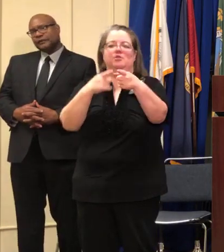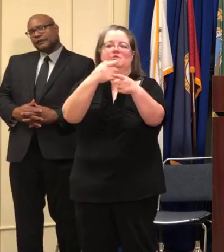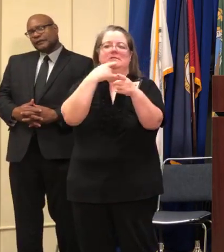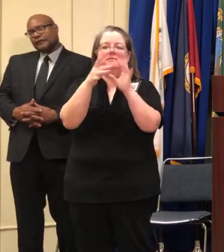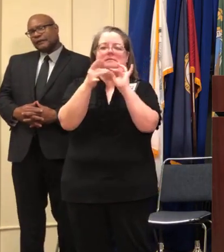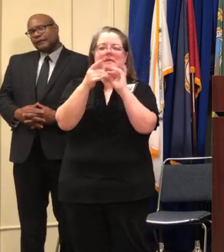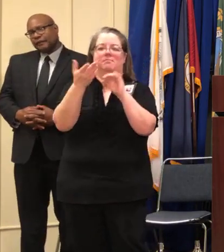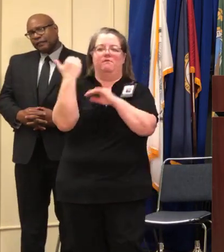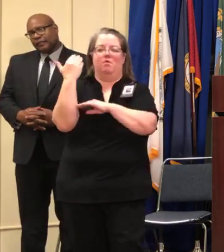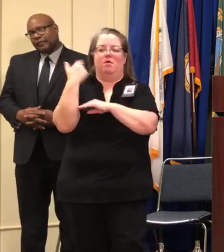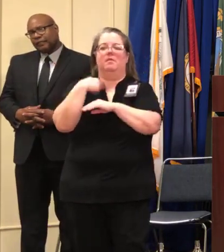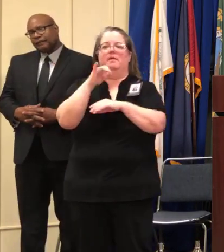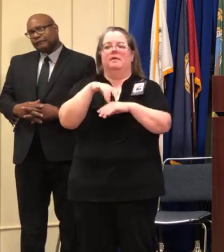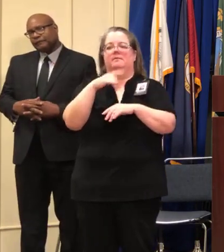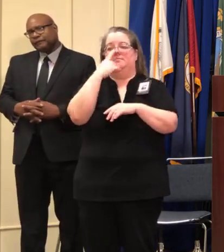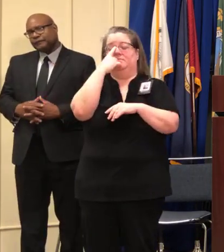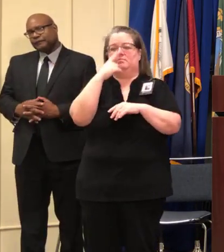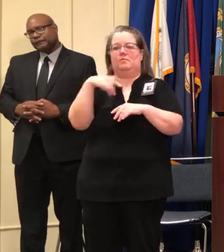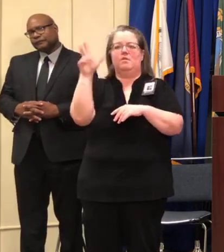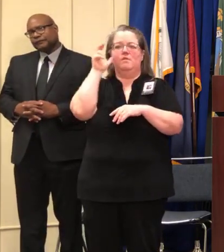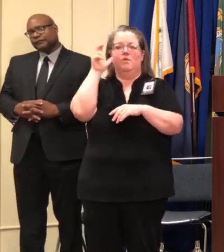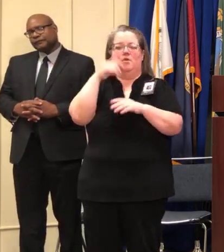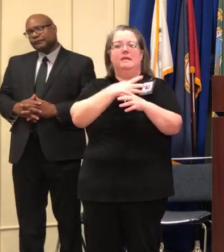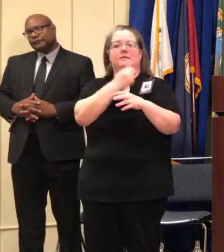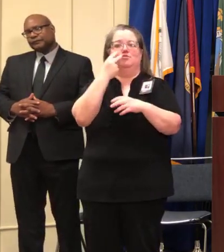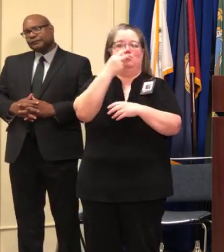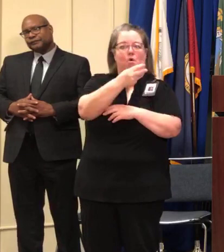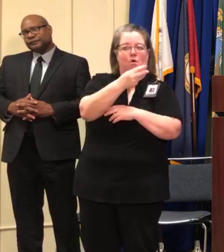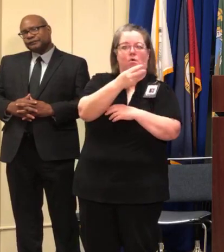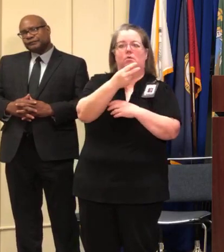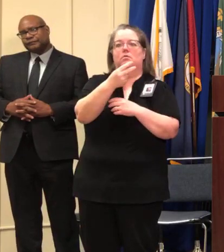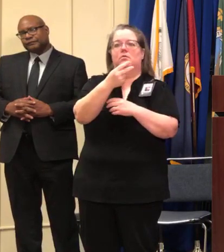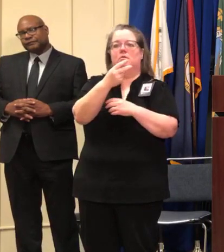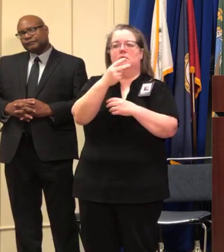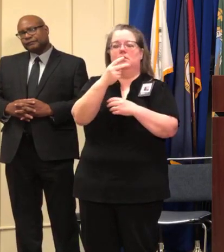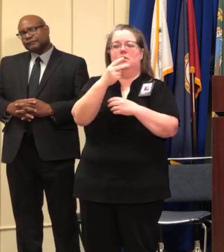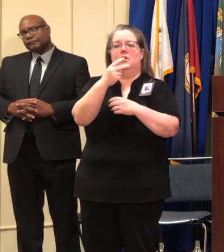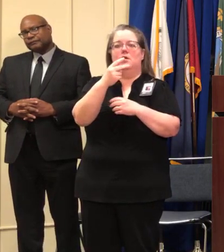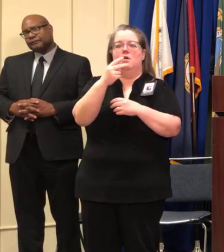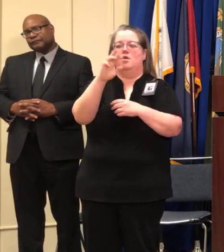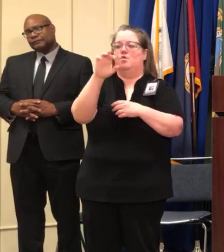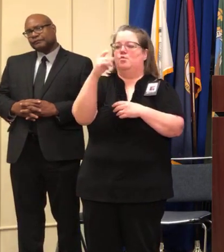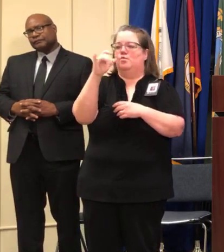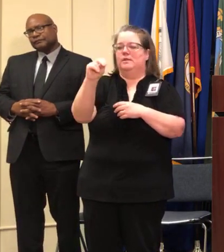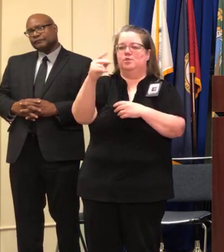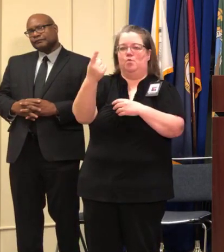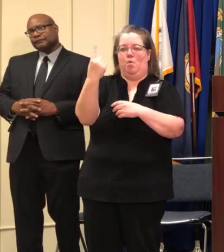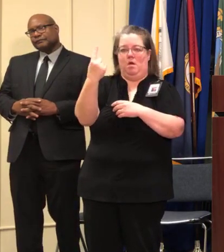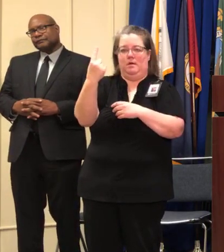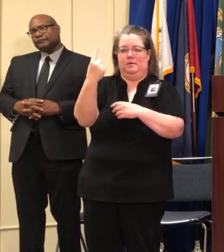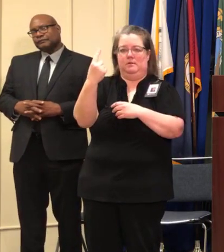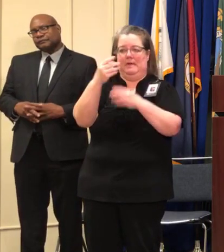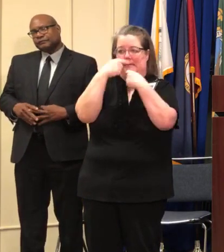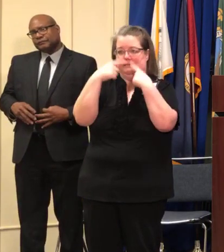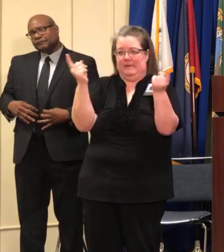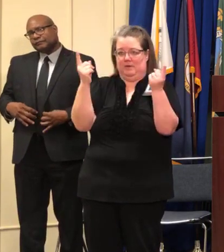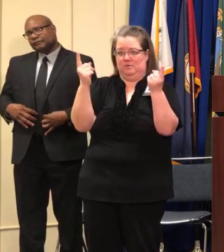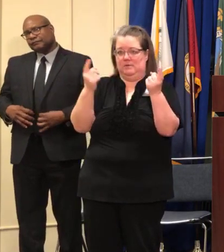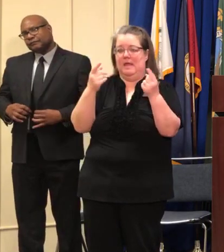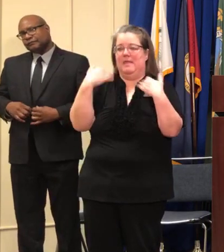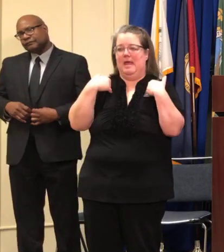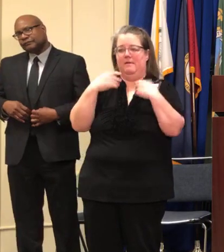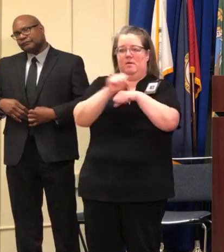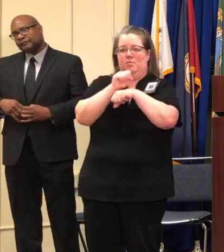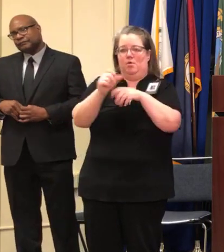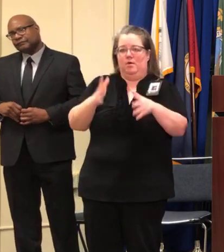yesterday, but it bears repeating again. We've heard and saw, I believe Regional 1 announced to employees tested positive